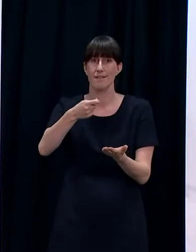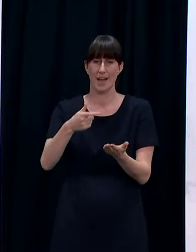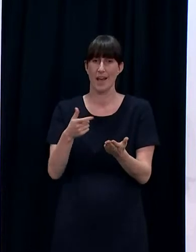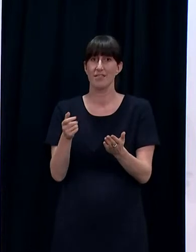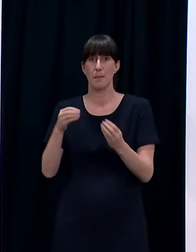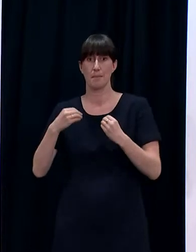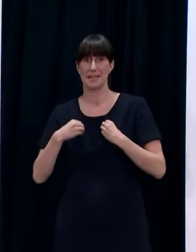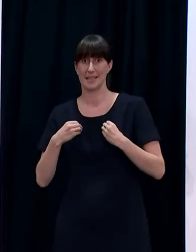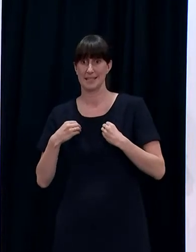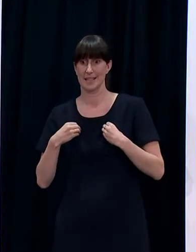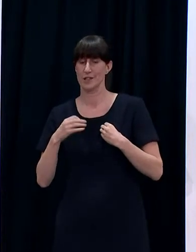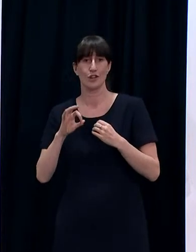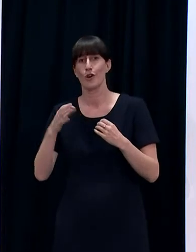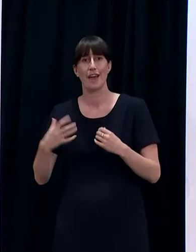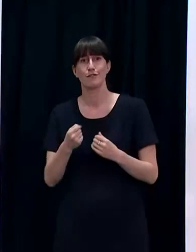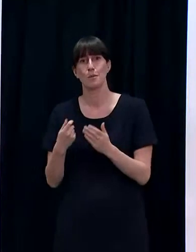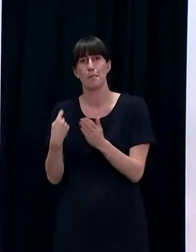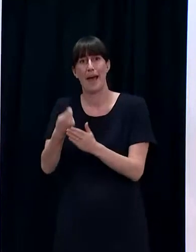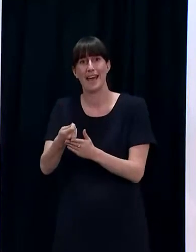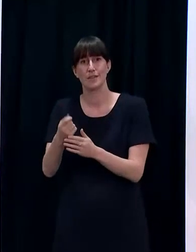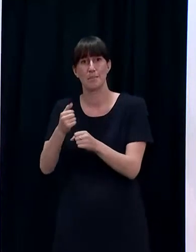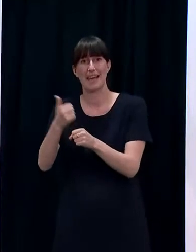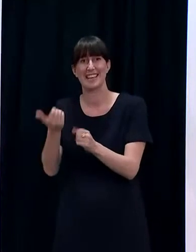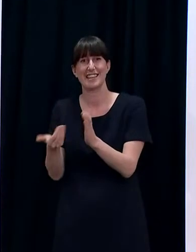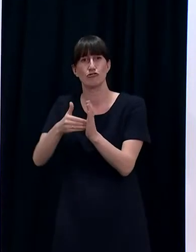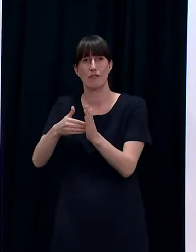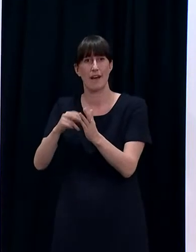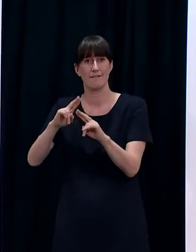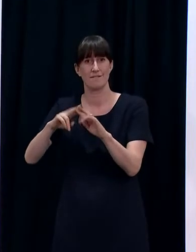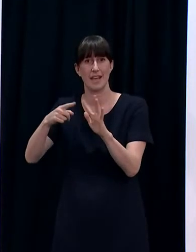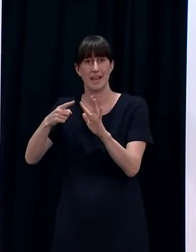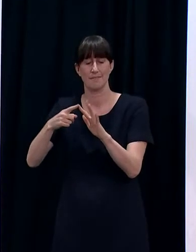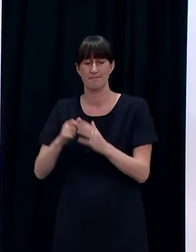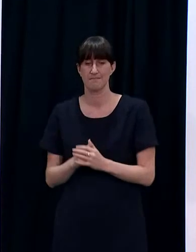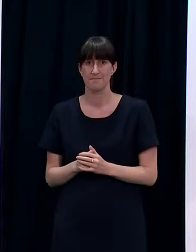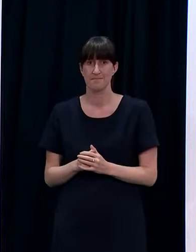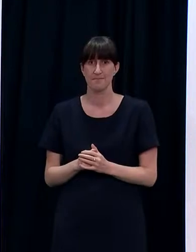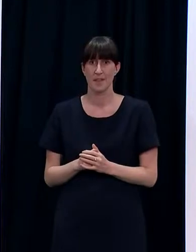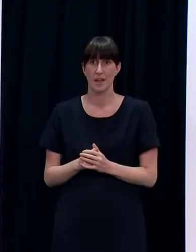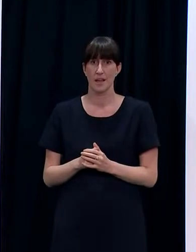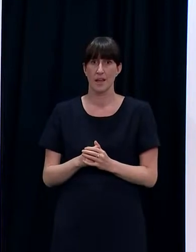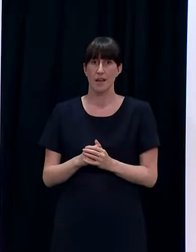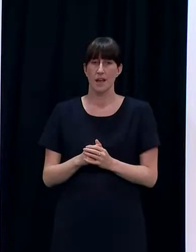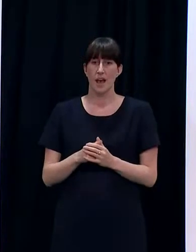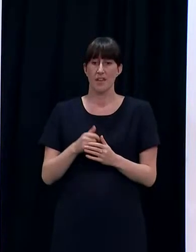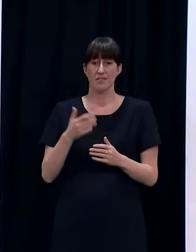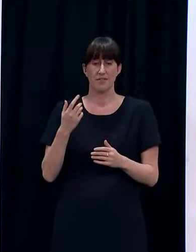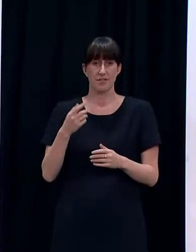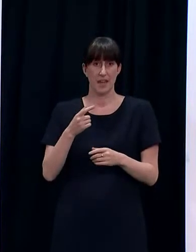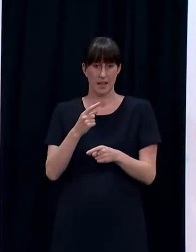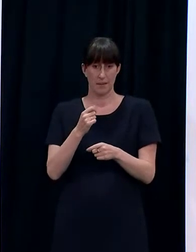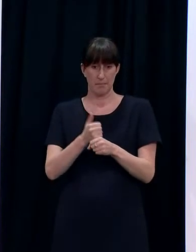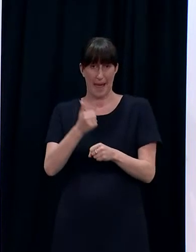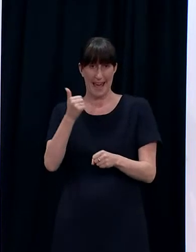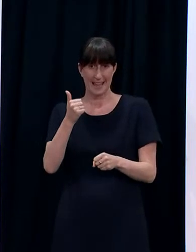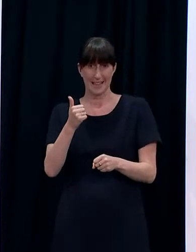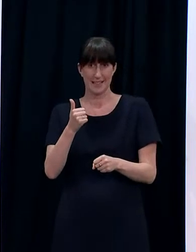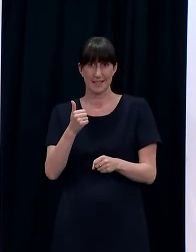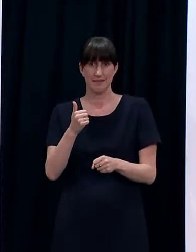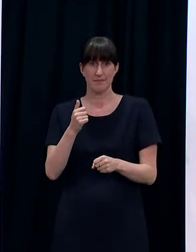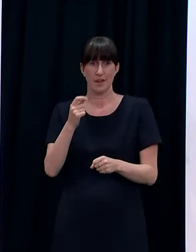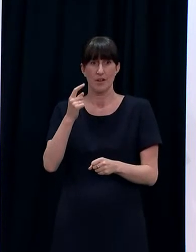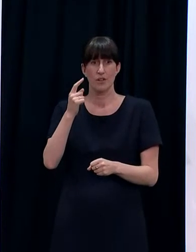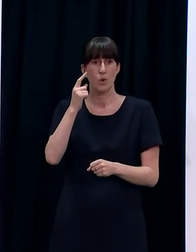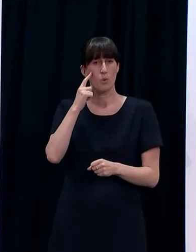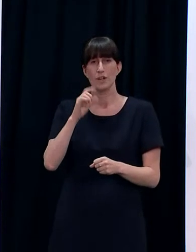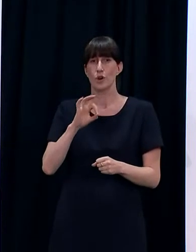done. At this point in time, banks reported that there was no need for a government-backed scheme when it comes to mortgage